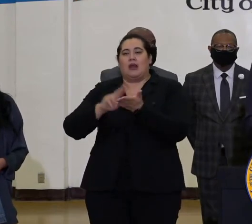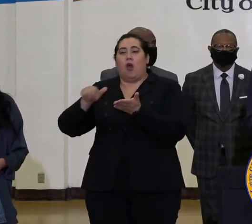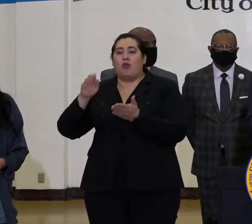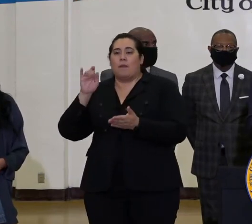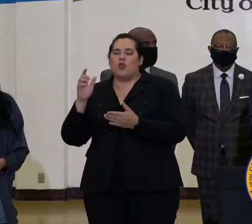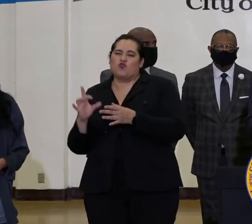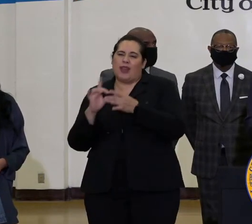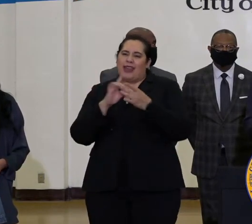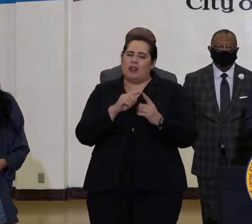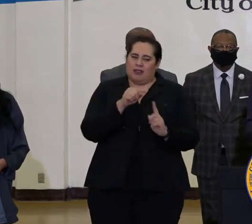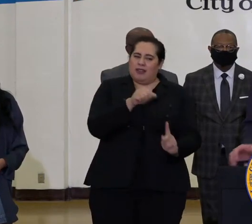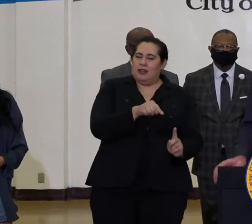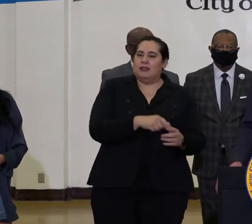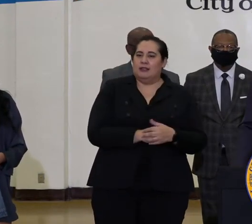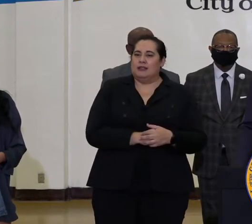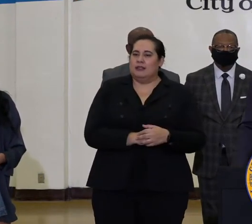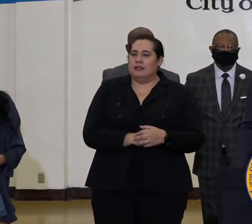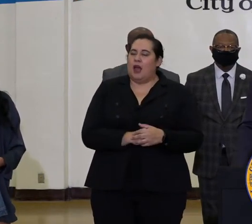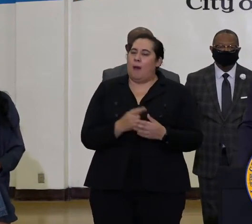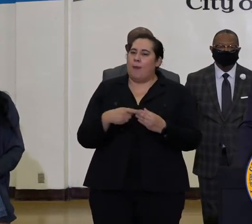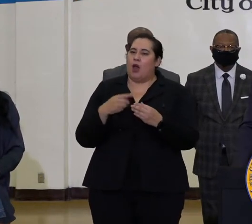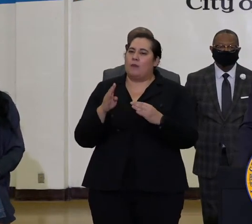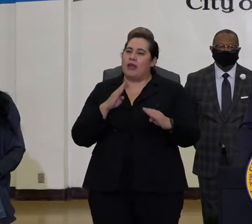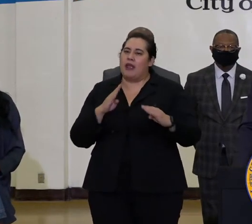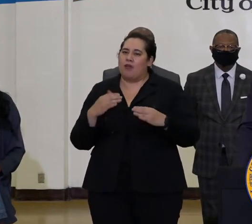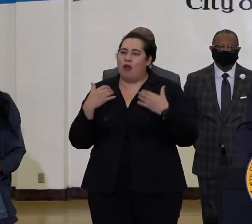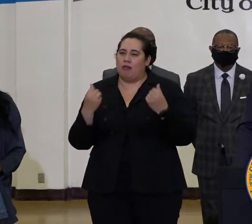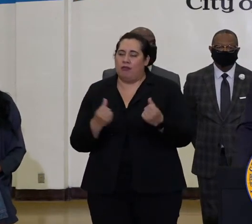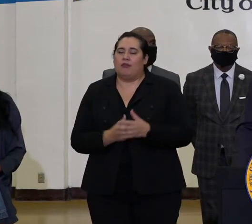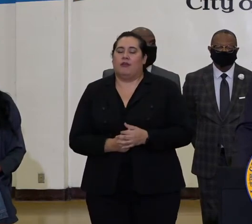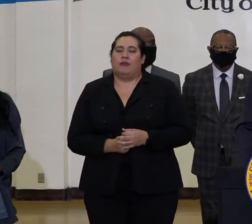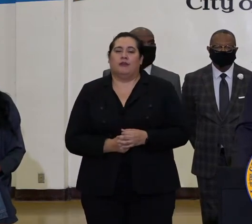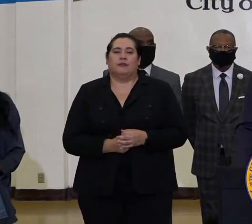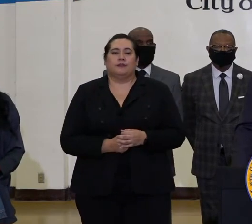that are related to this, around issues of behavioral health.